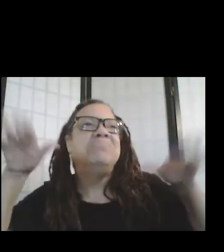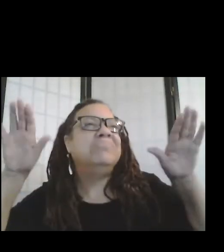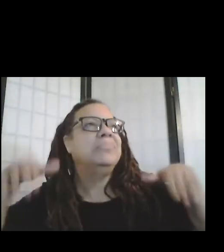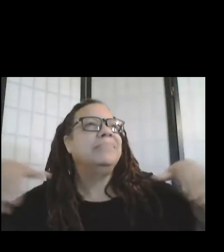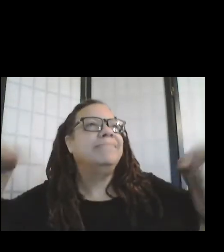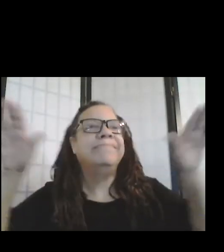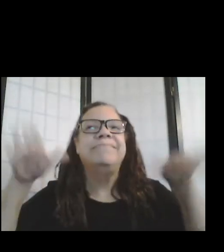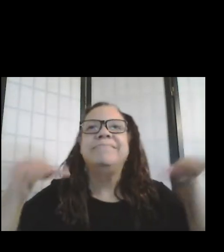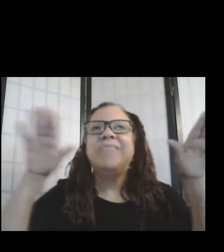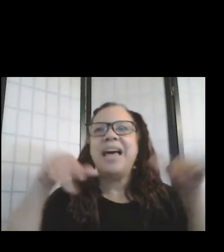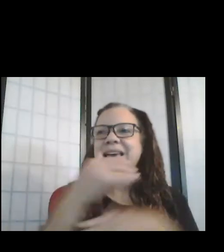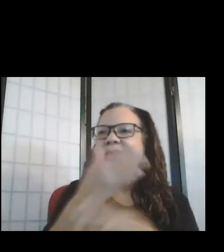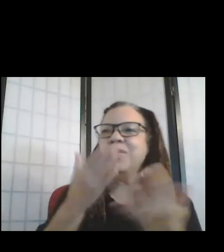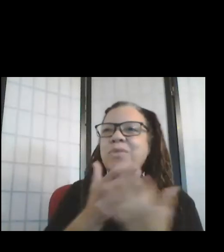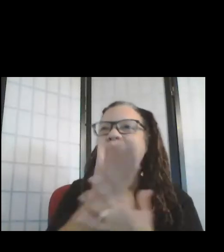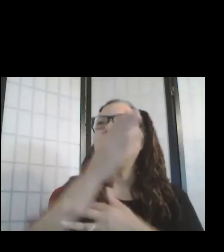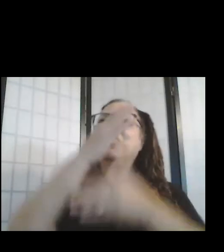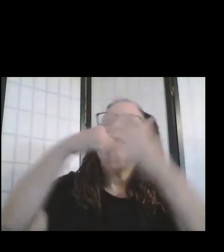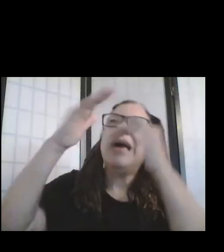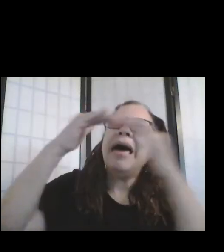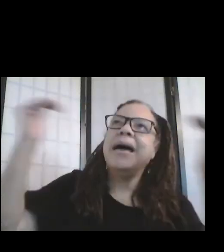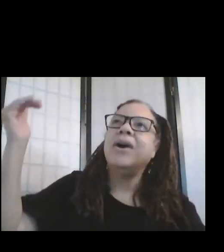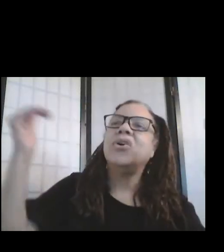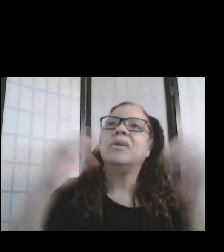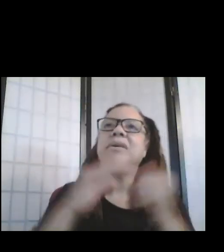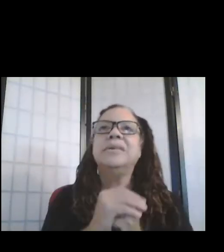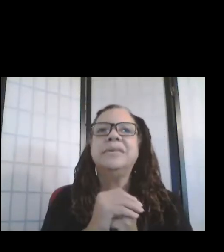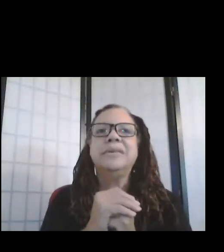the luminous violin air.